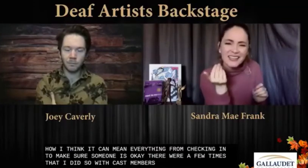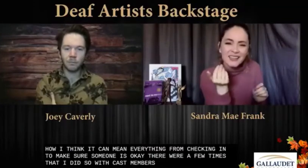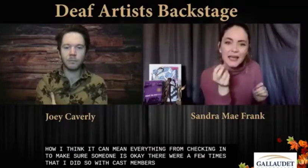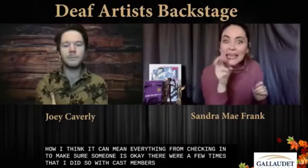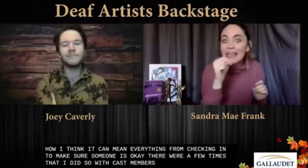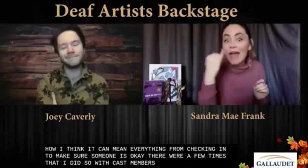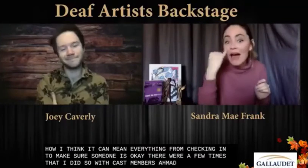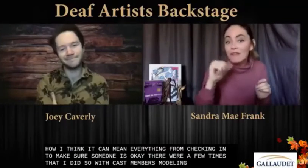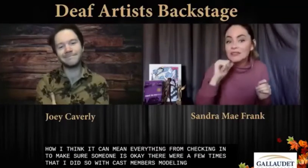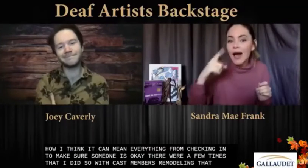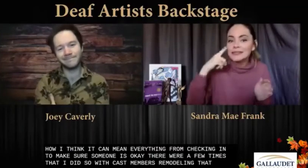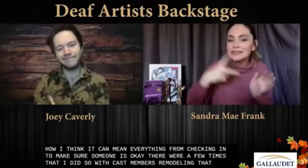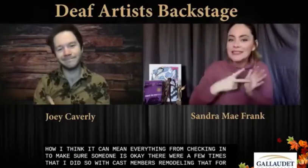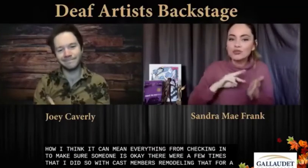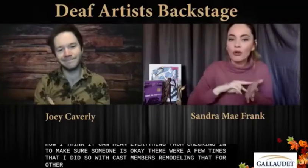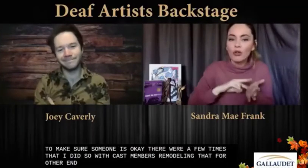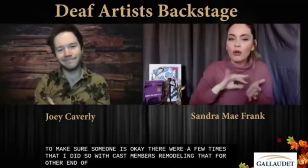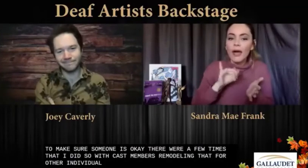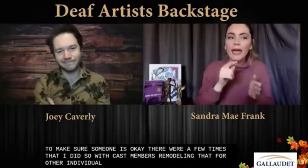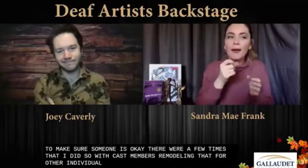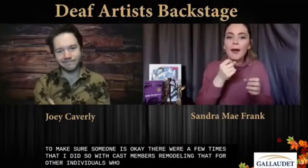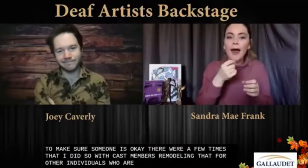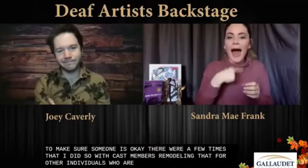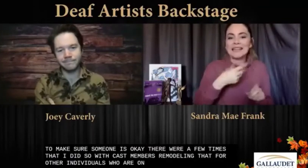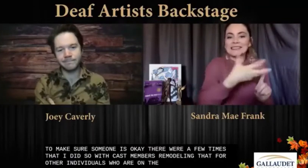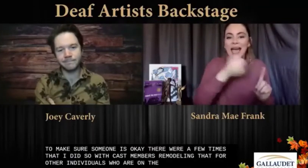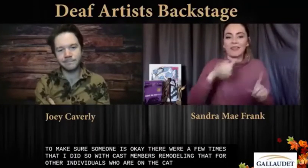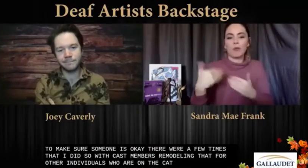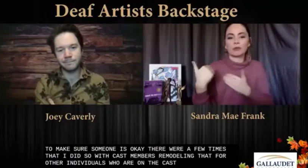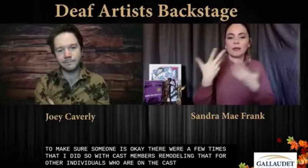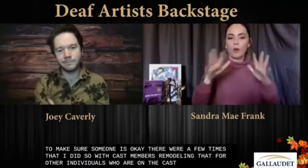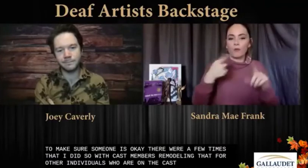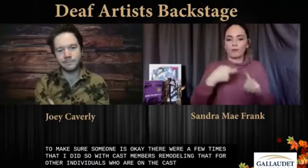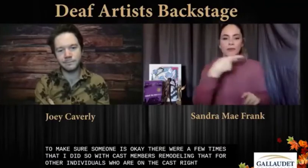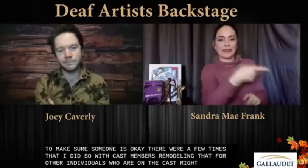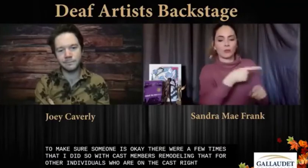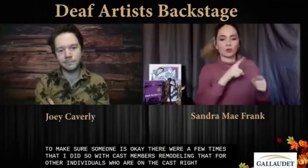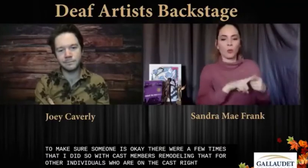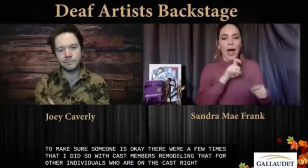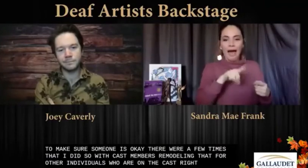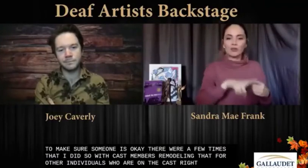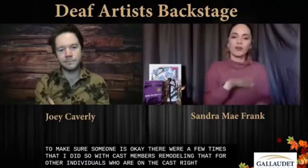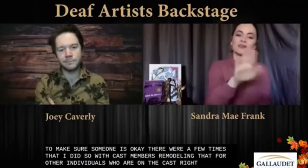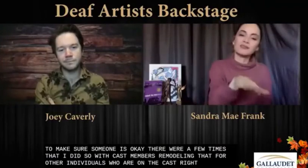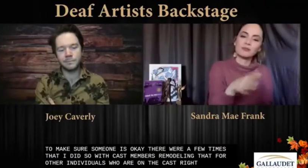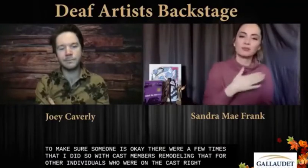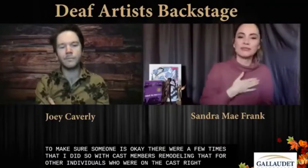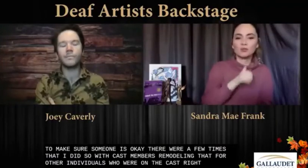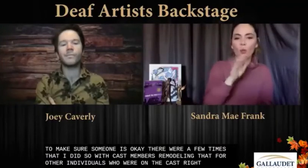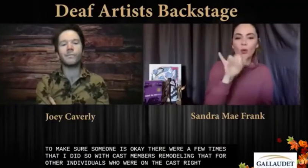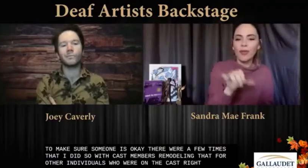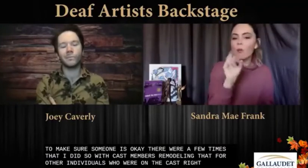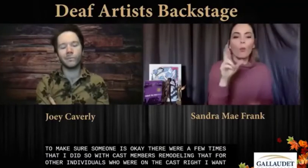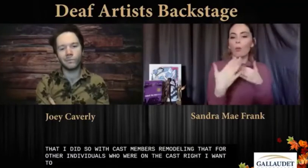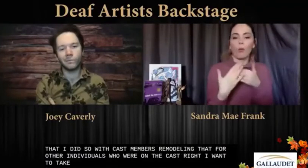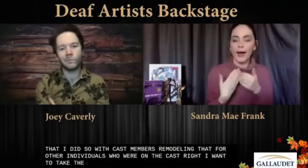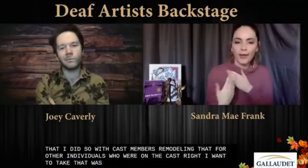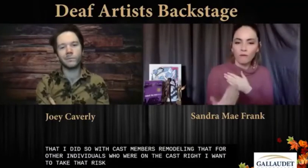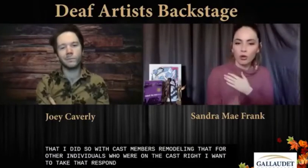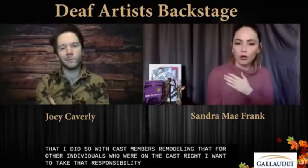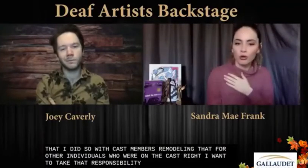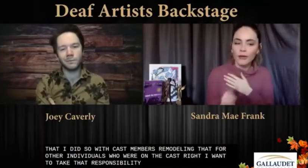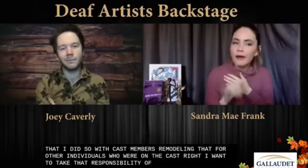and modeling that for other individuals who are on the cast right I want to take that